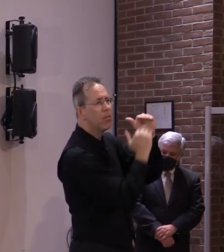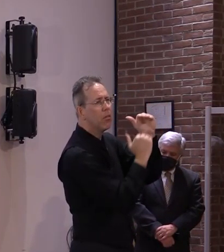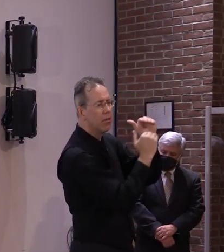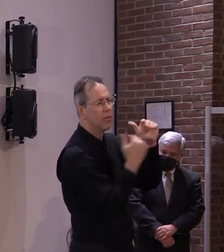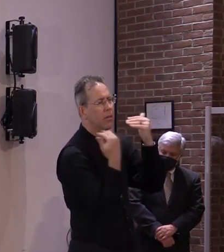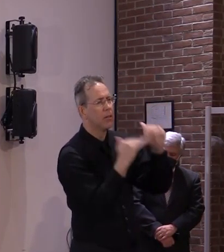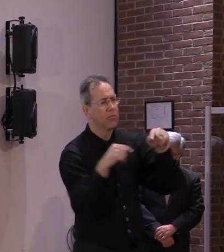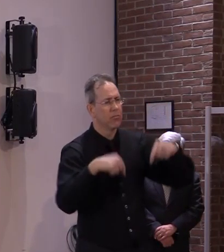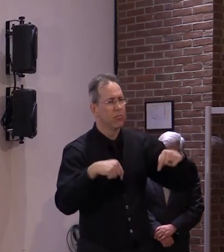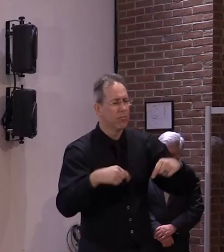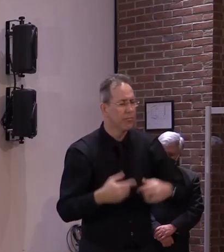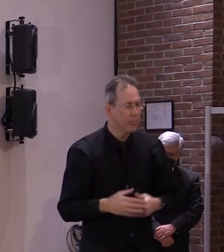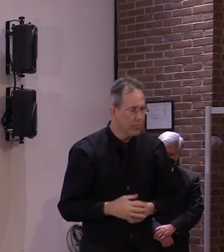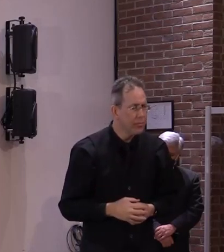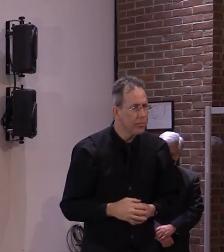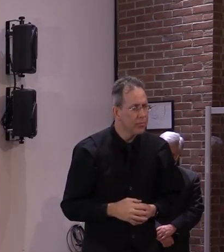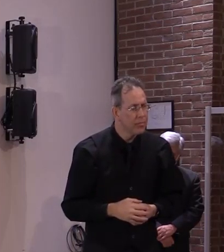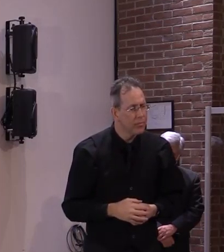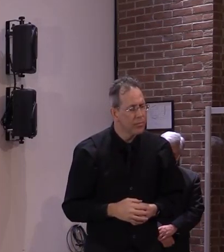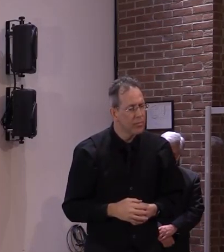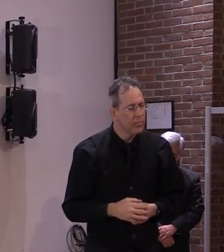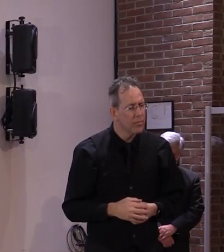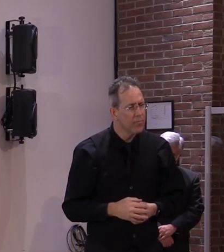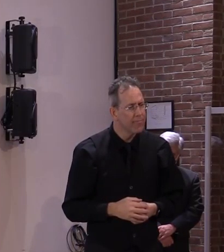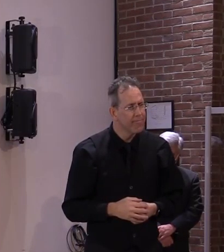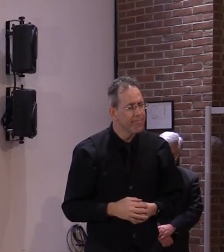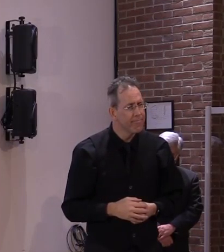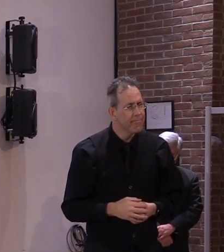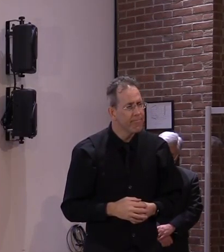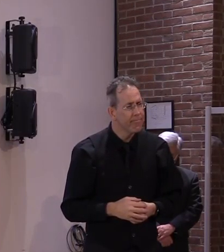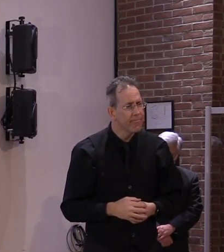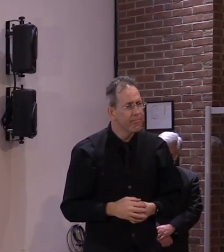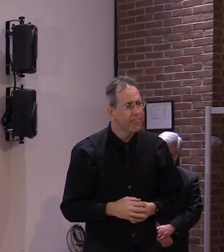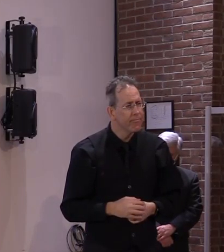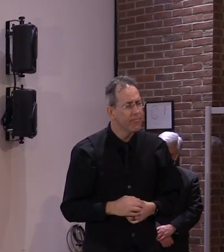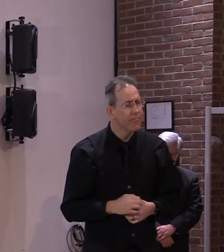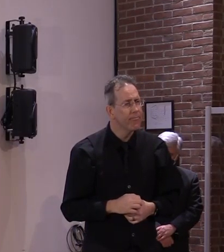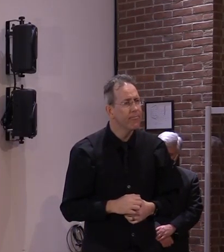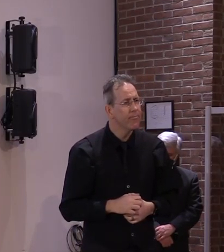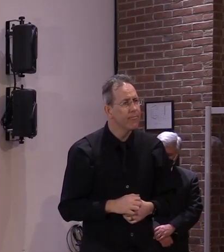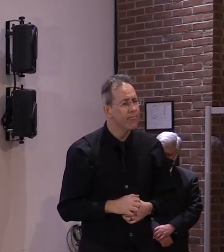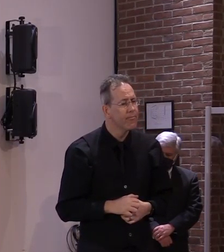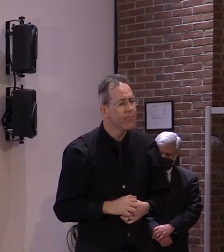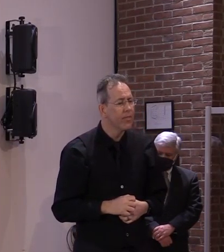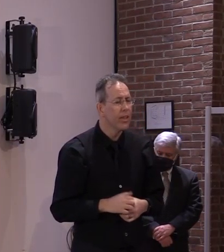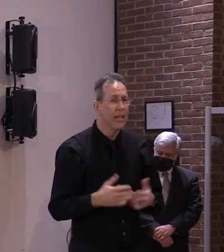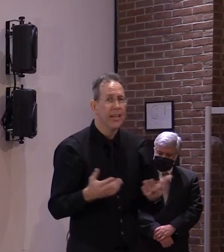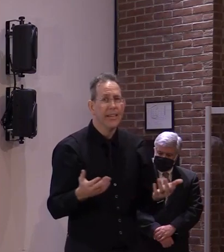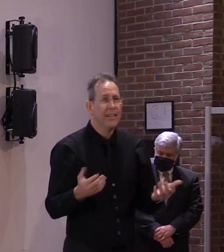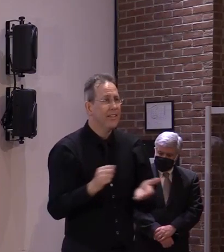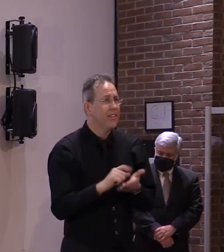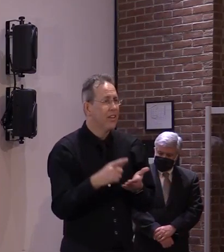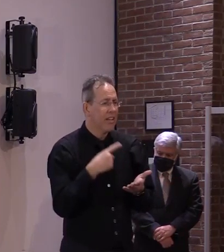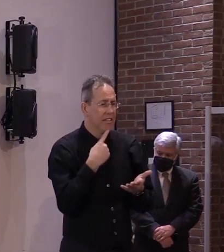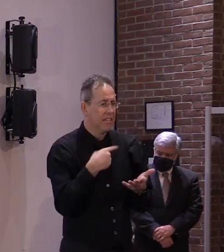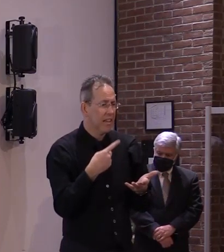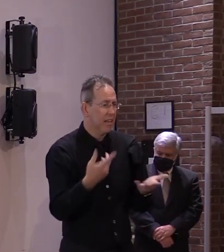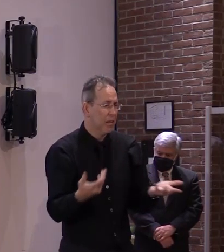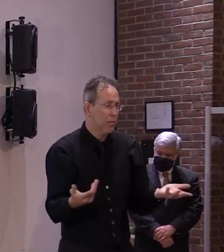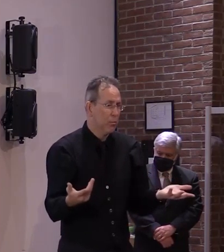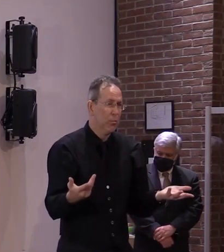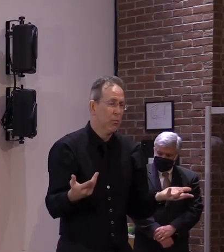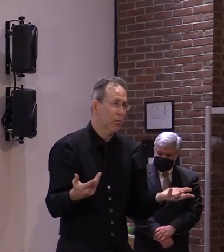the place to accommodate the number of people. But otherwise, obviously, people in